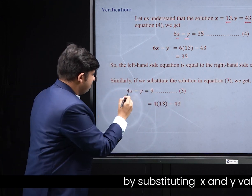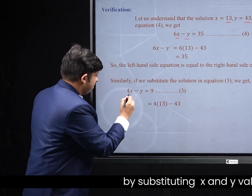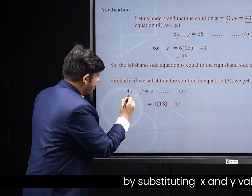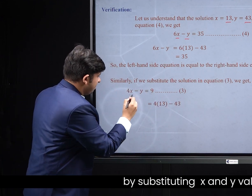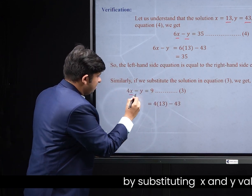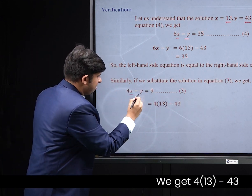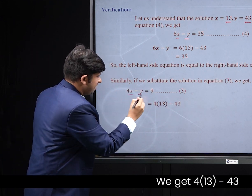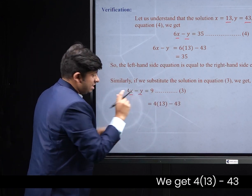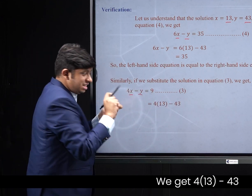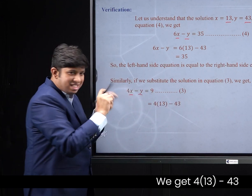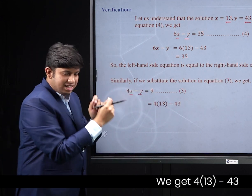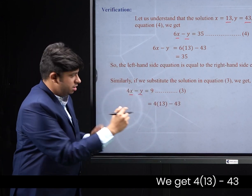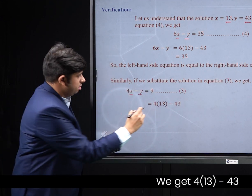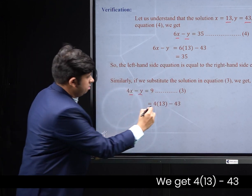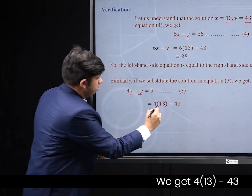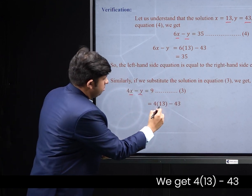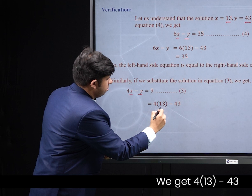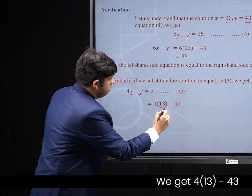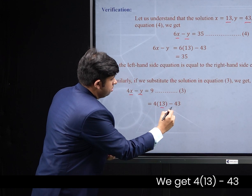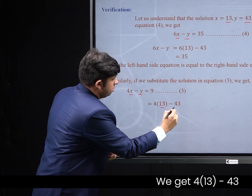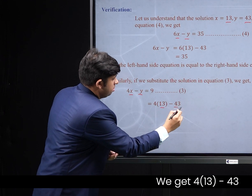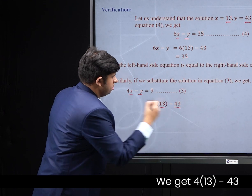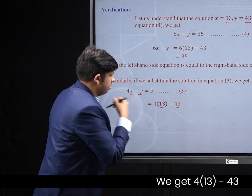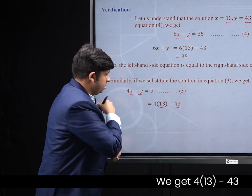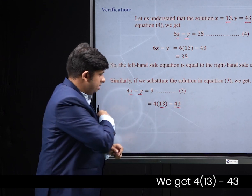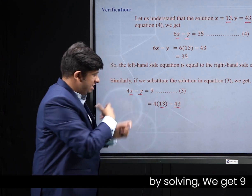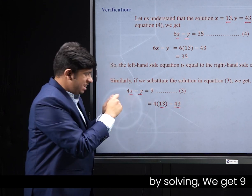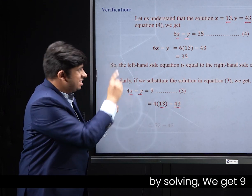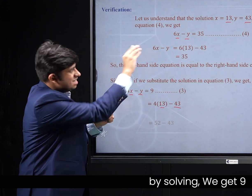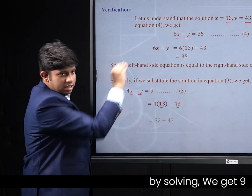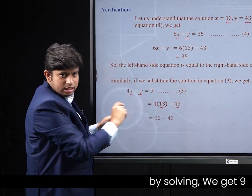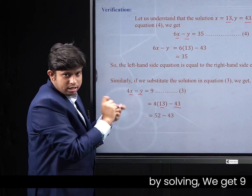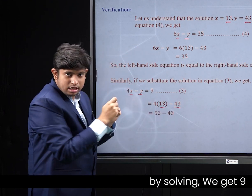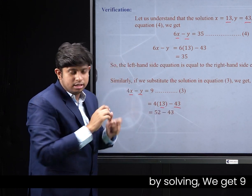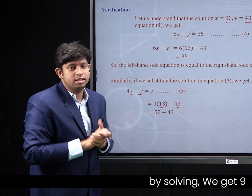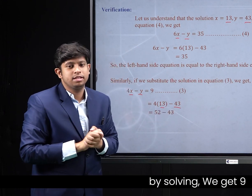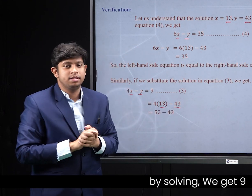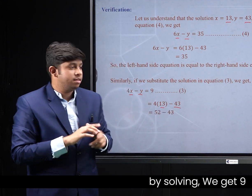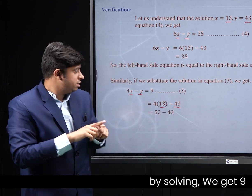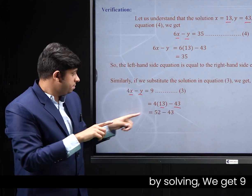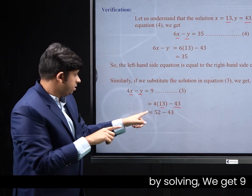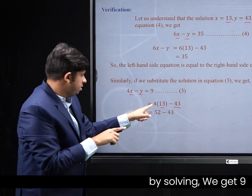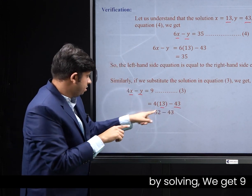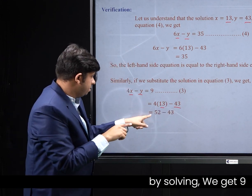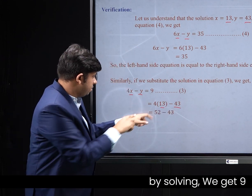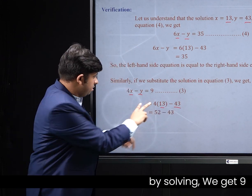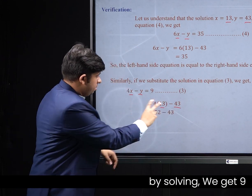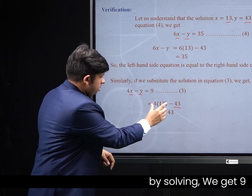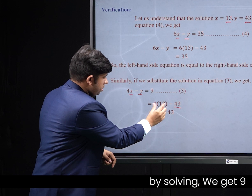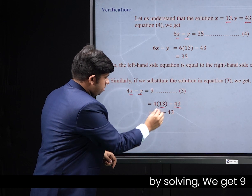and y values, we get 4 into 13 minus 43. By solving, we get that is equal